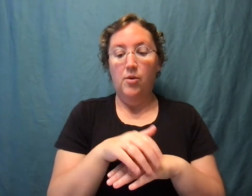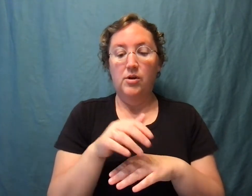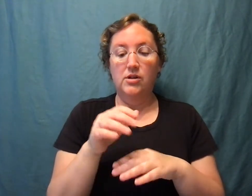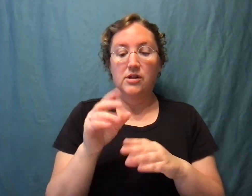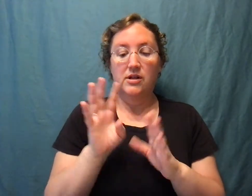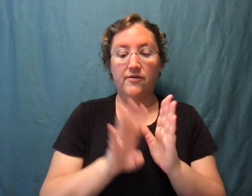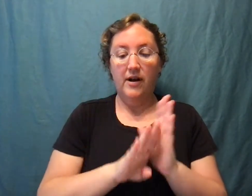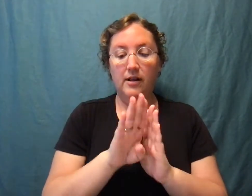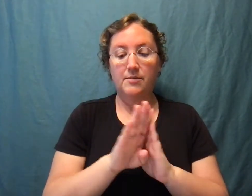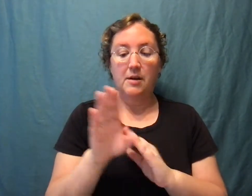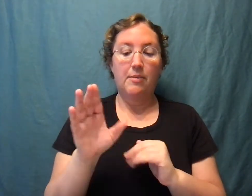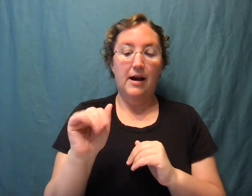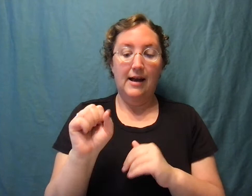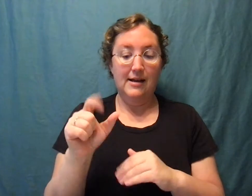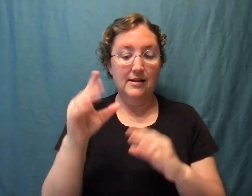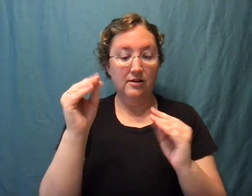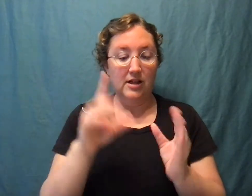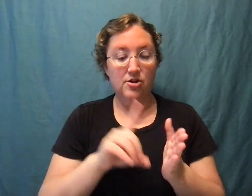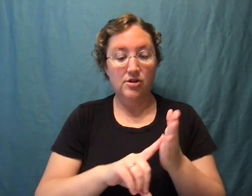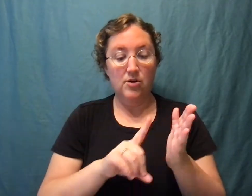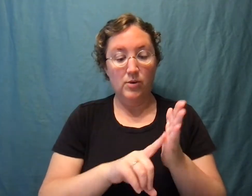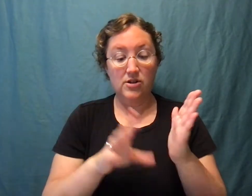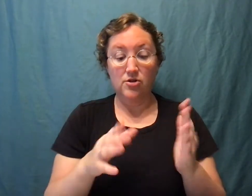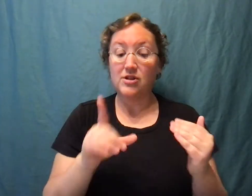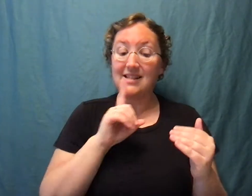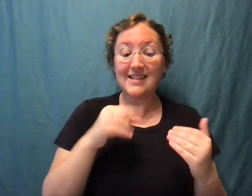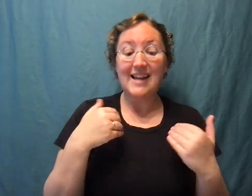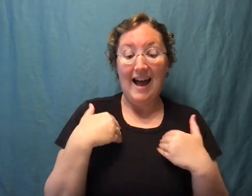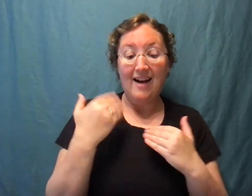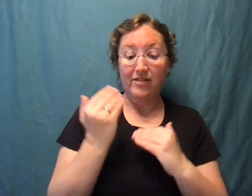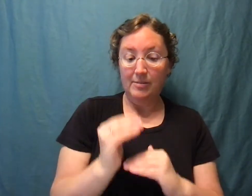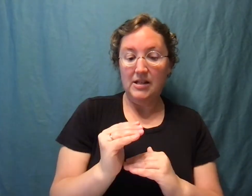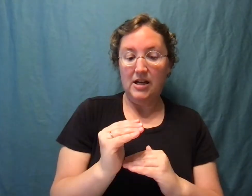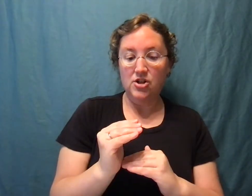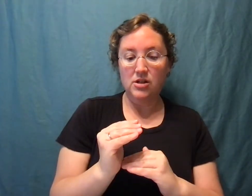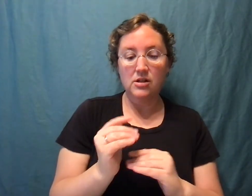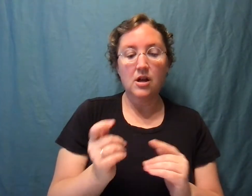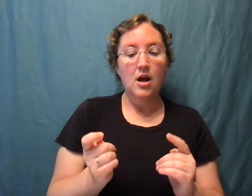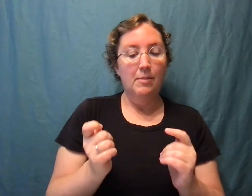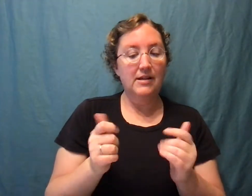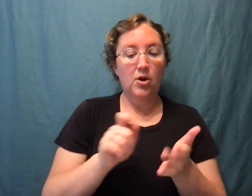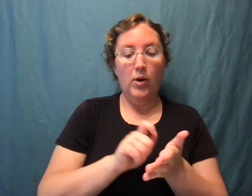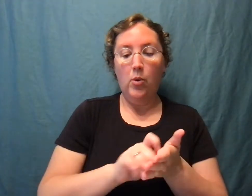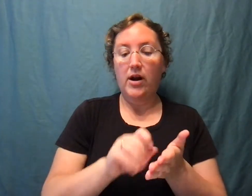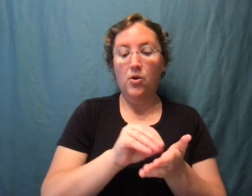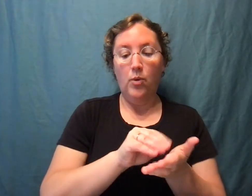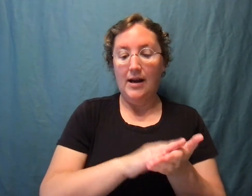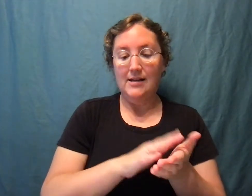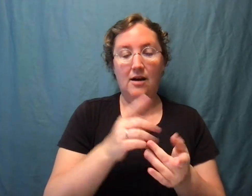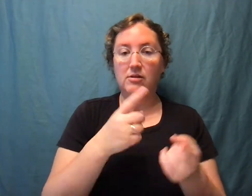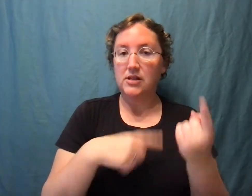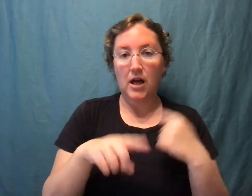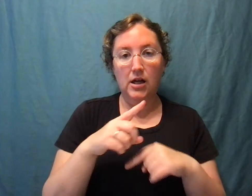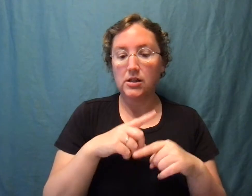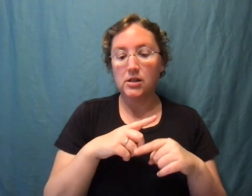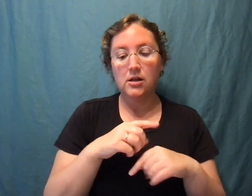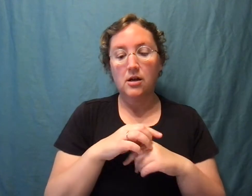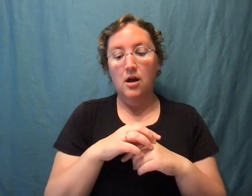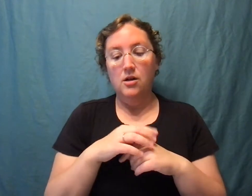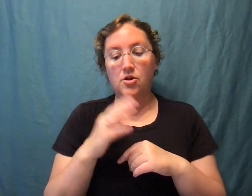was developed by ASL teachers and researchers. It does have limitations, but it's a quick way to write down signs. So